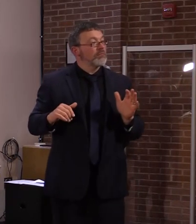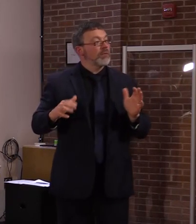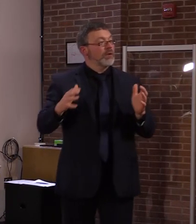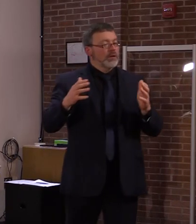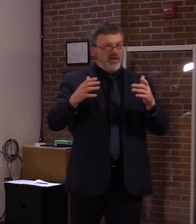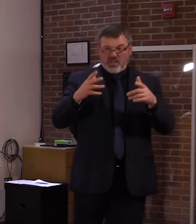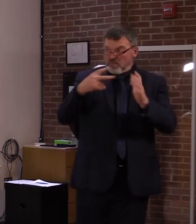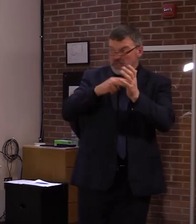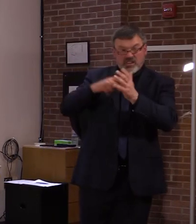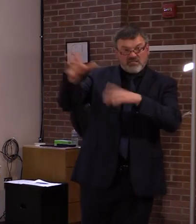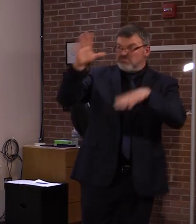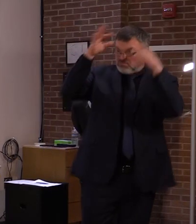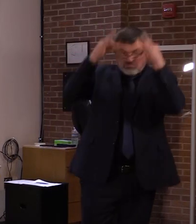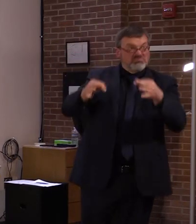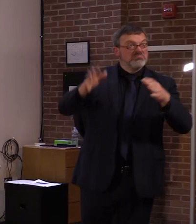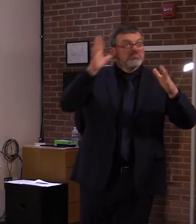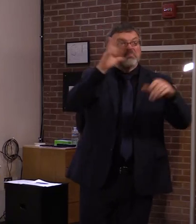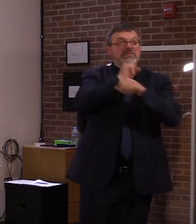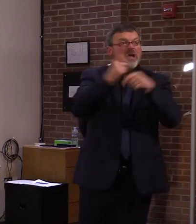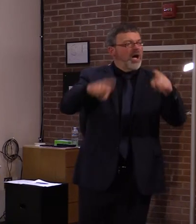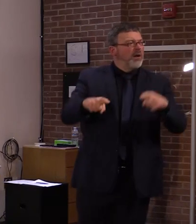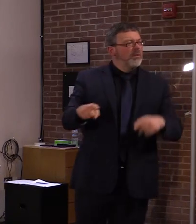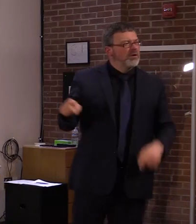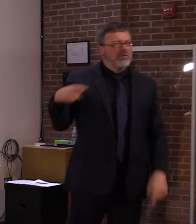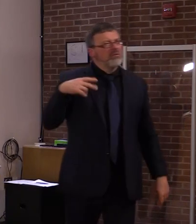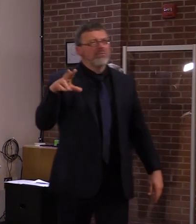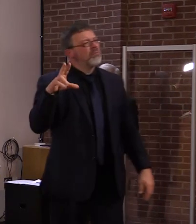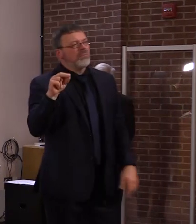modeling has shown that it's going the other direction.